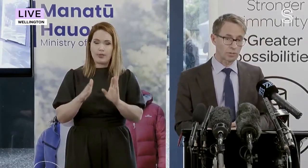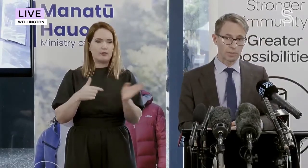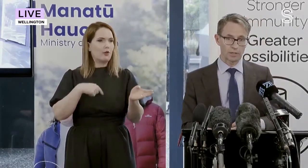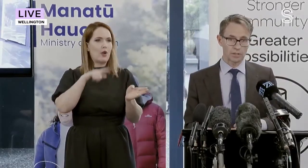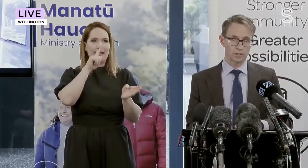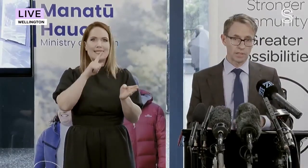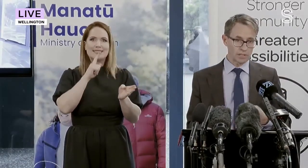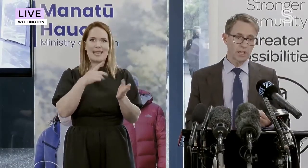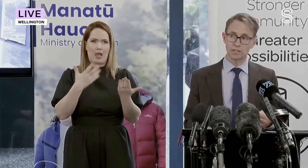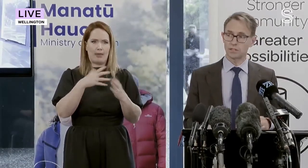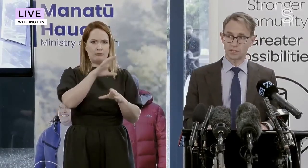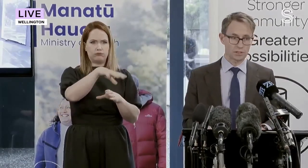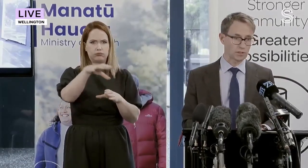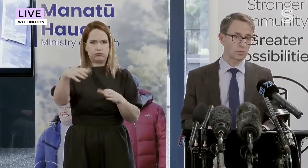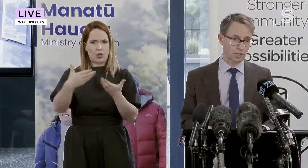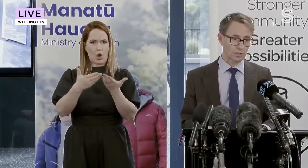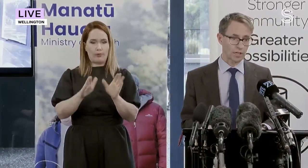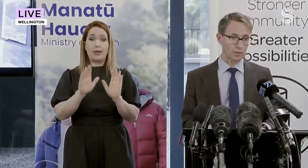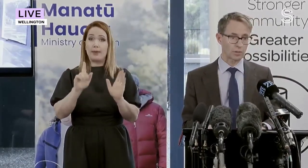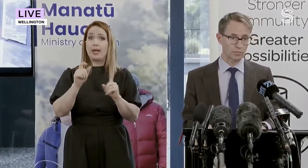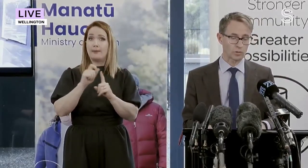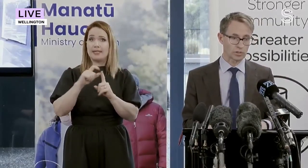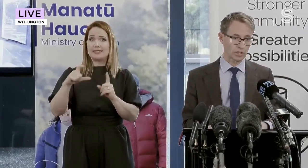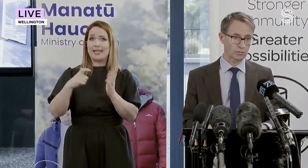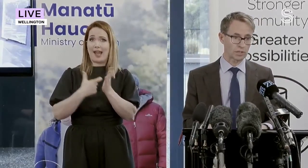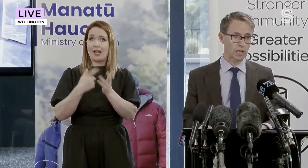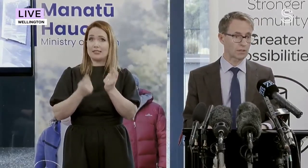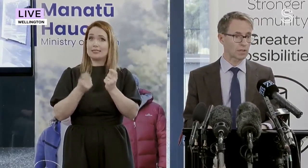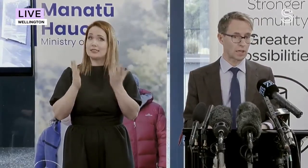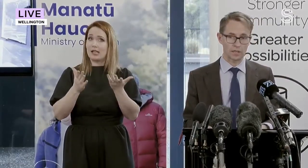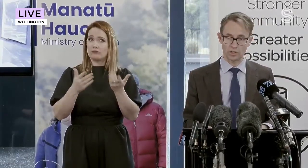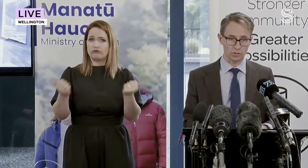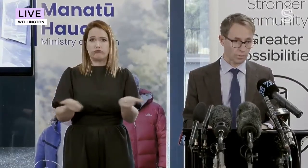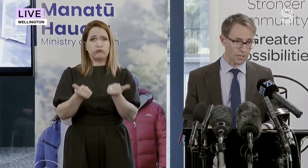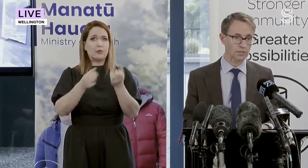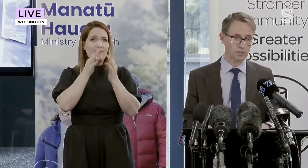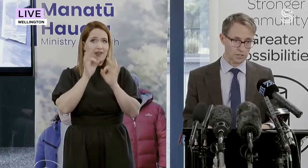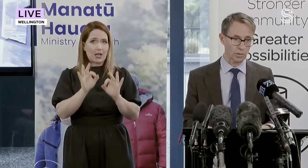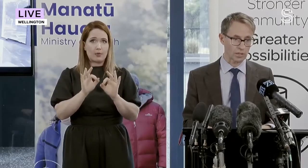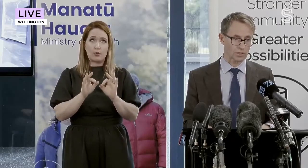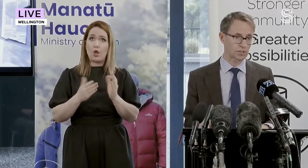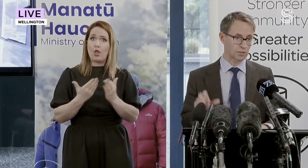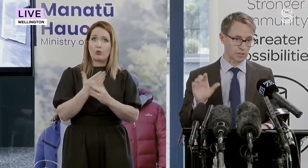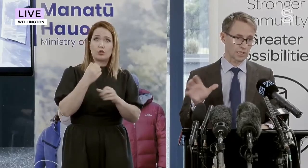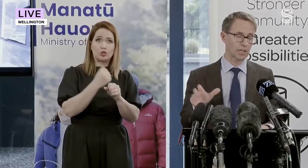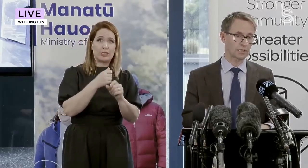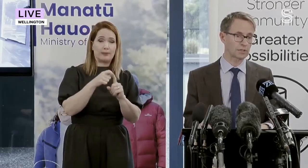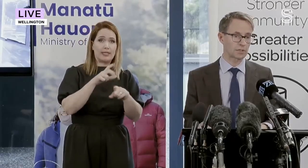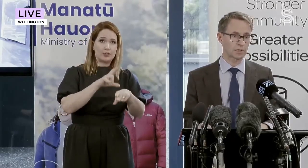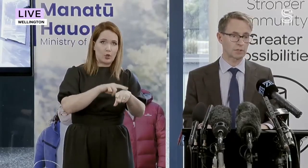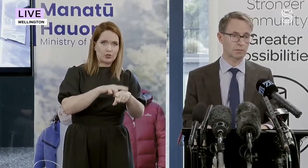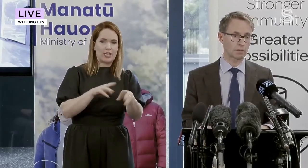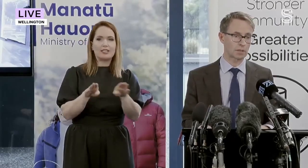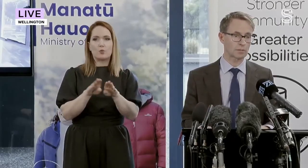stations are open, but PCR testing is still widely available, and of course it can be done at general practices as well as the